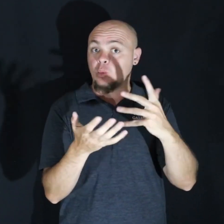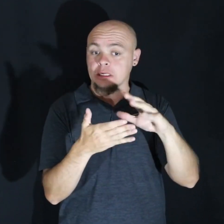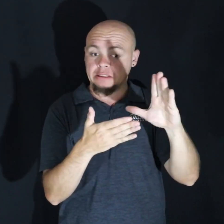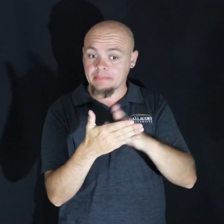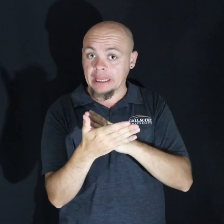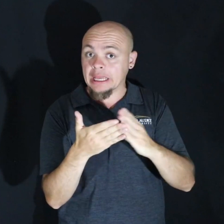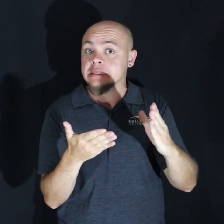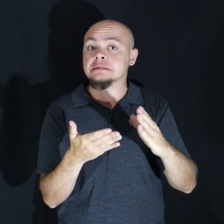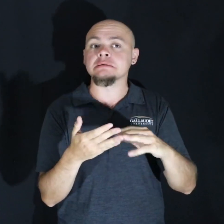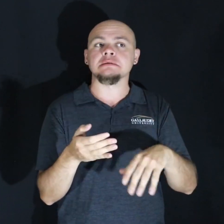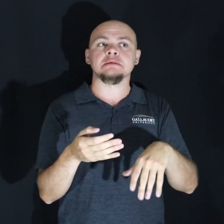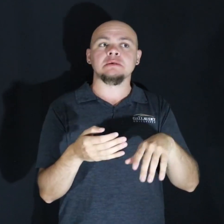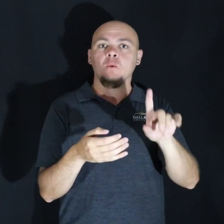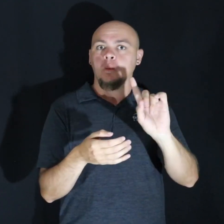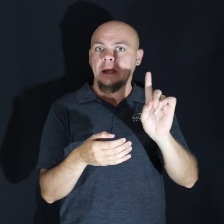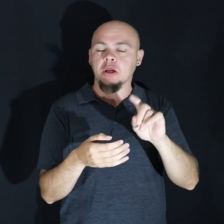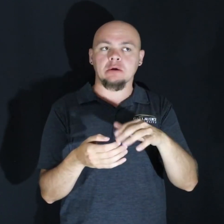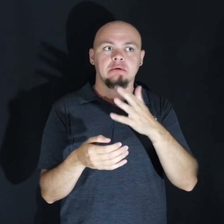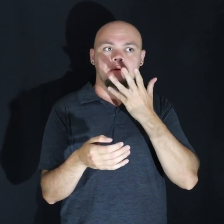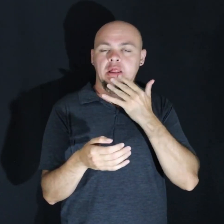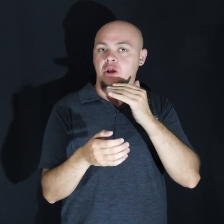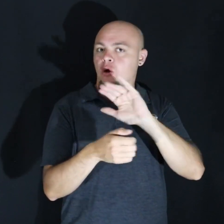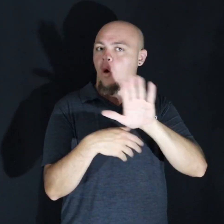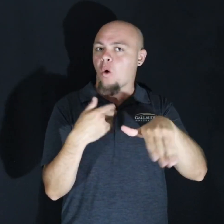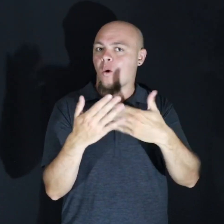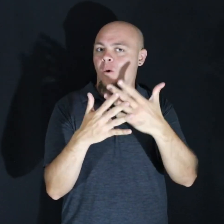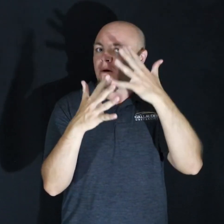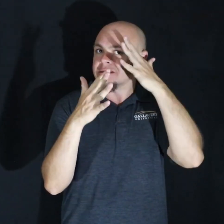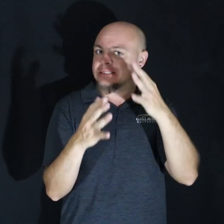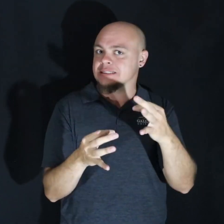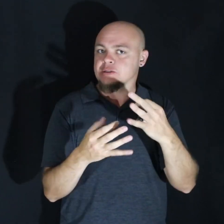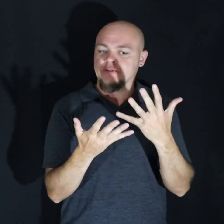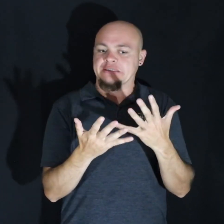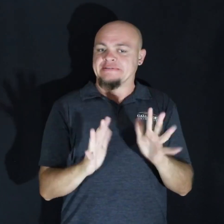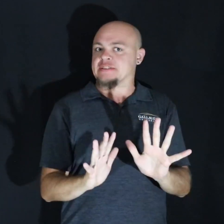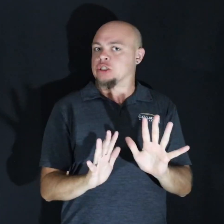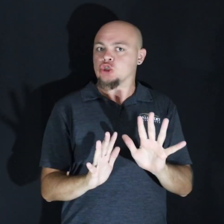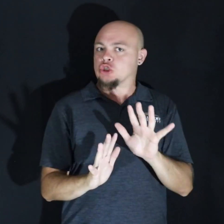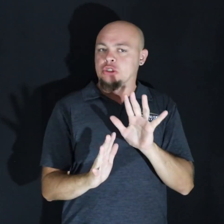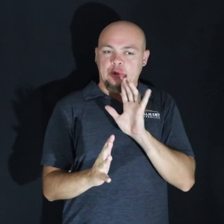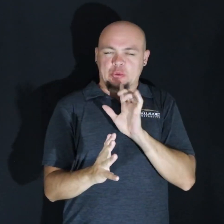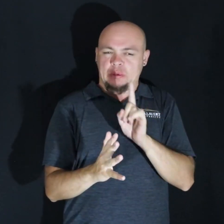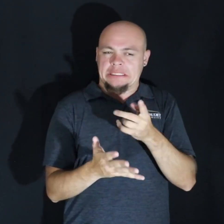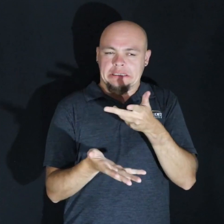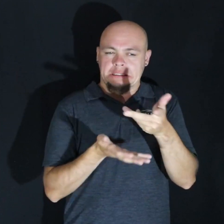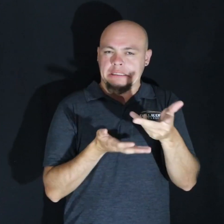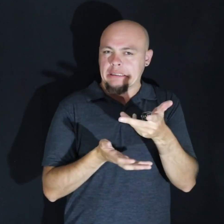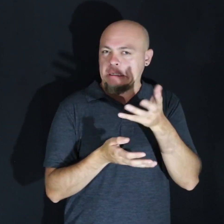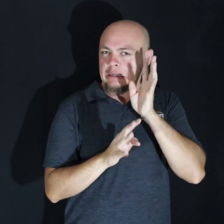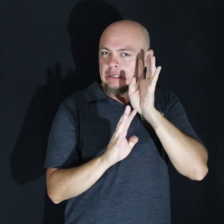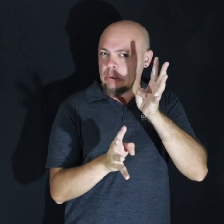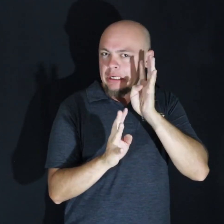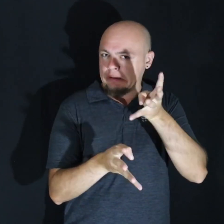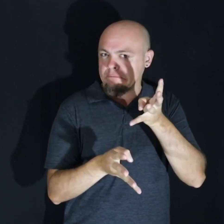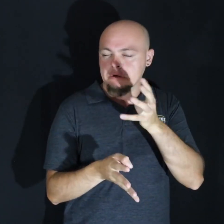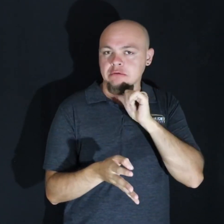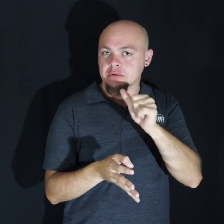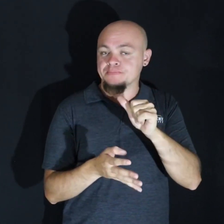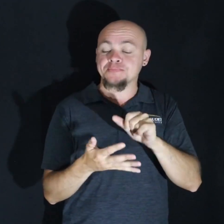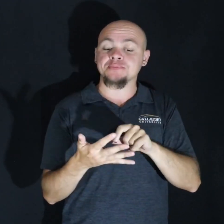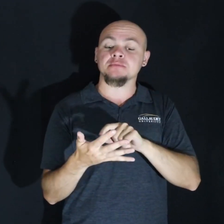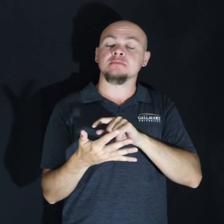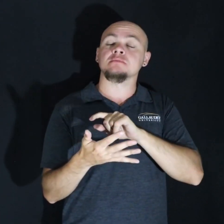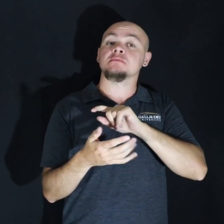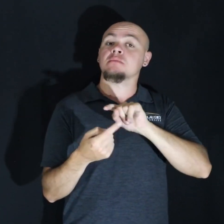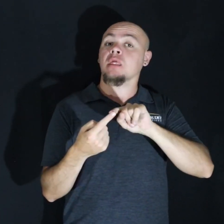color to paint, and where to paint. All the decisions are made for you. So it's not very engaging or creative. But then on the opposite end